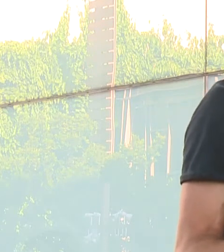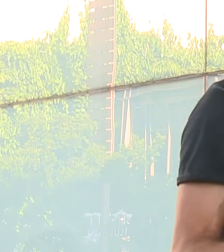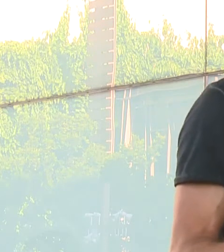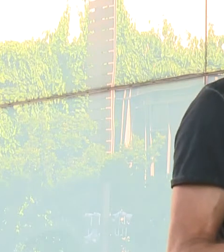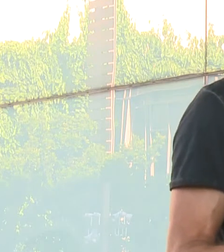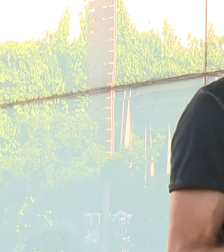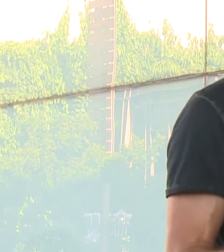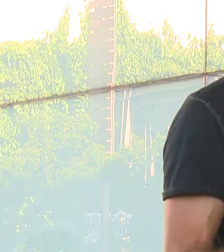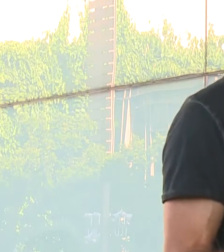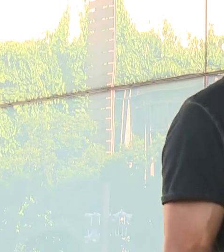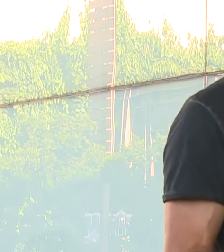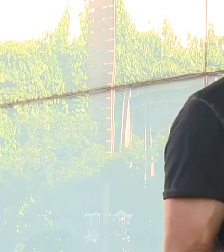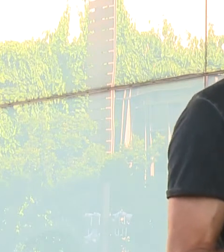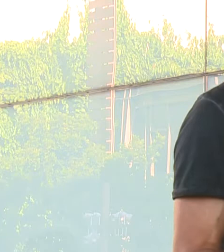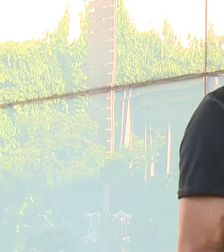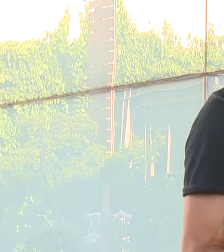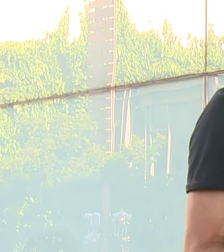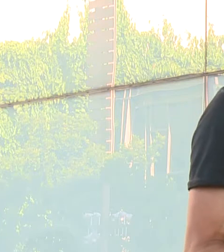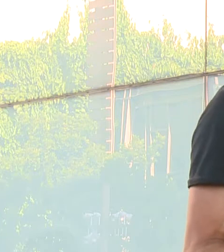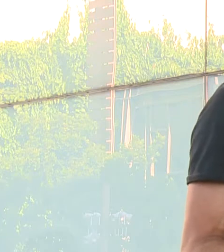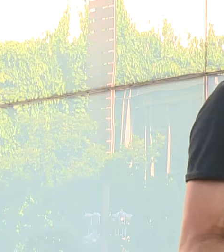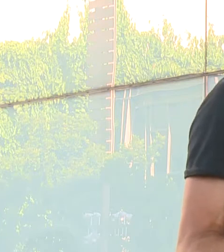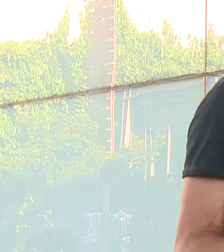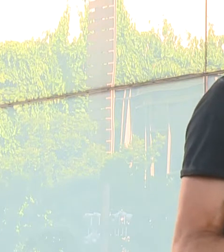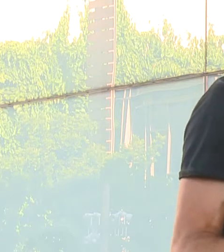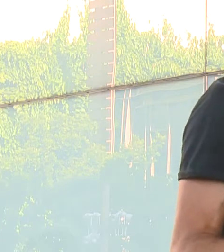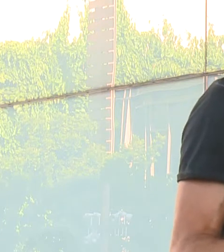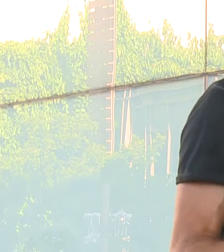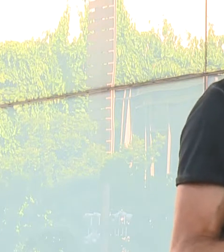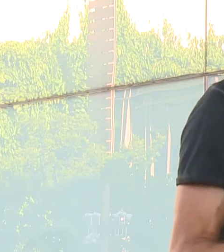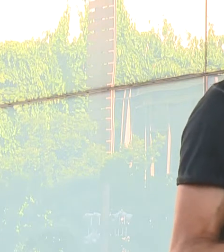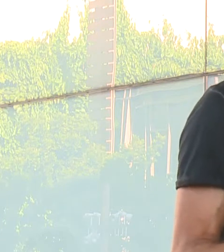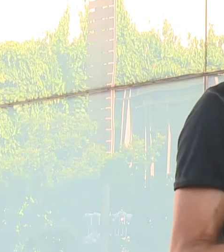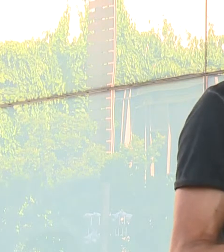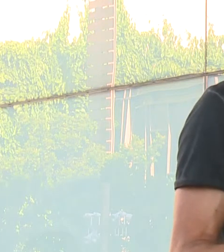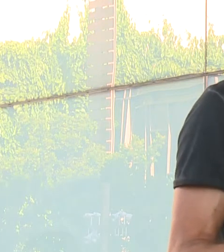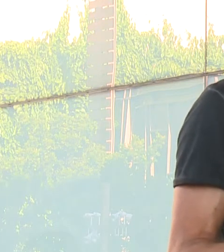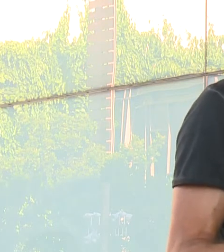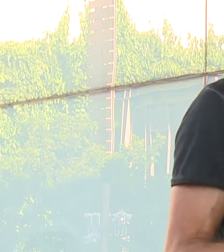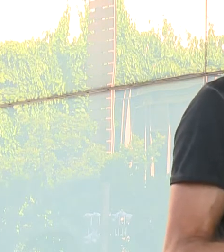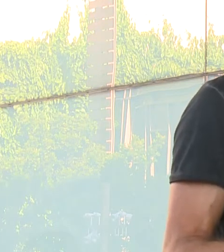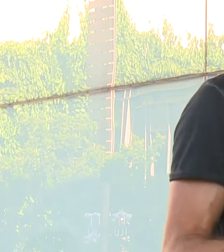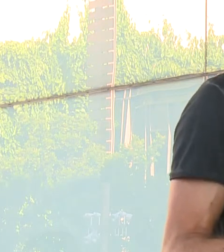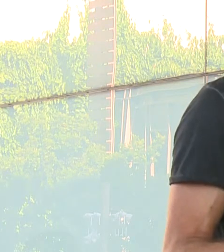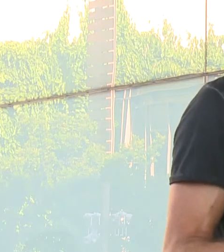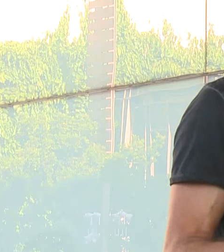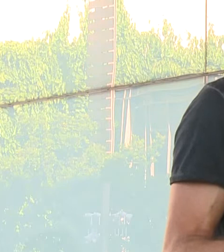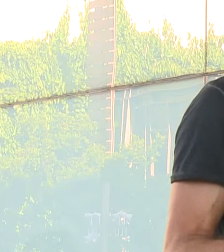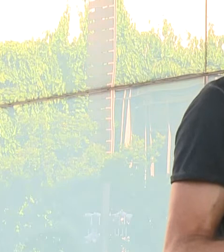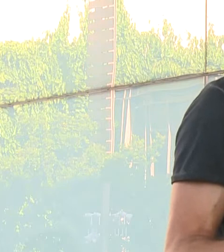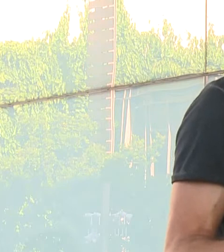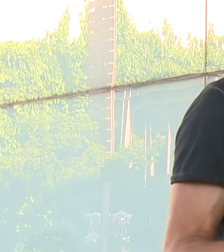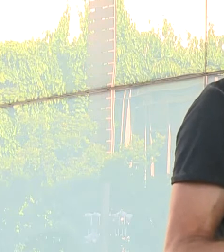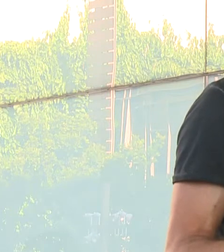other TV shows for the Australian Television Children's Foundation and a couple of low-budget Aussie films. These were